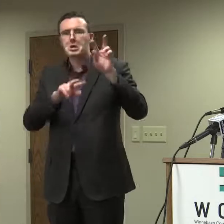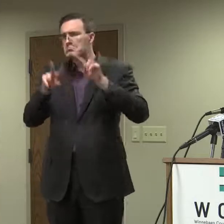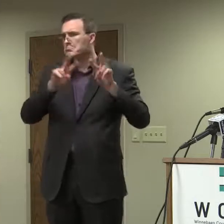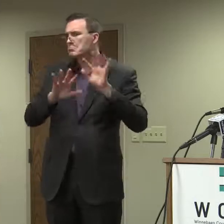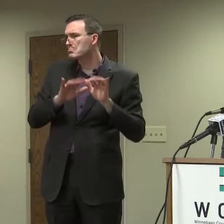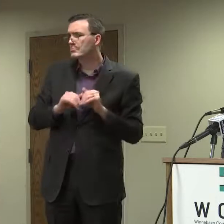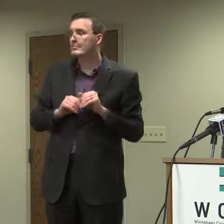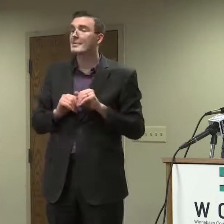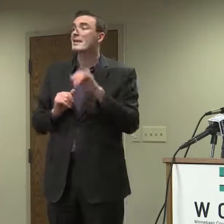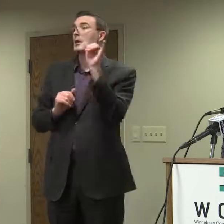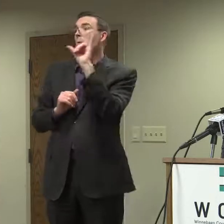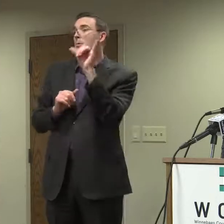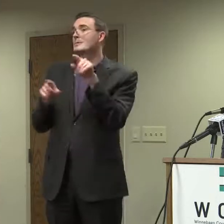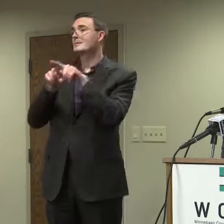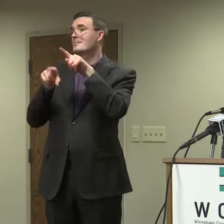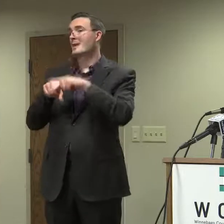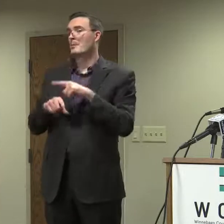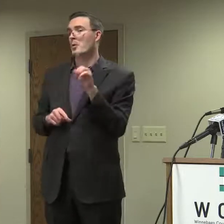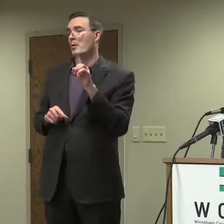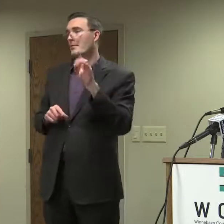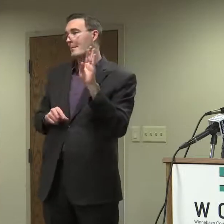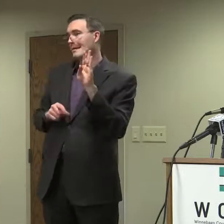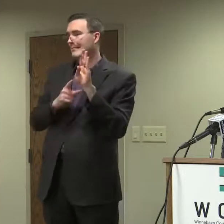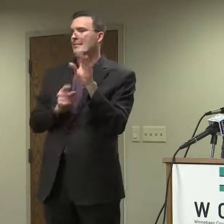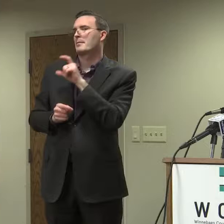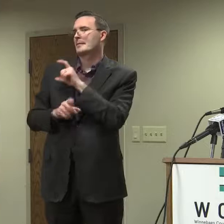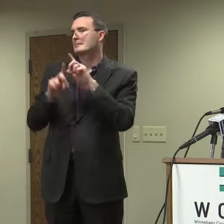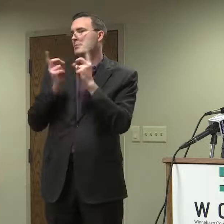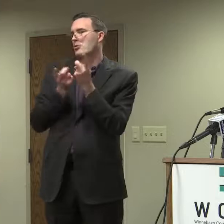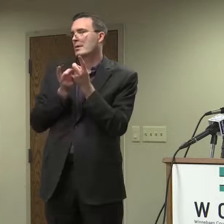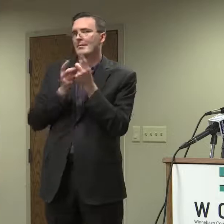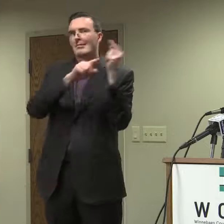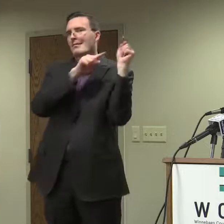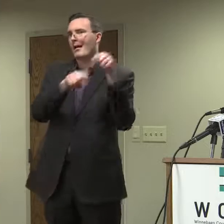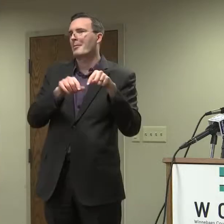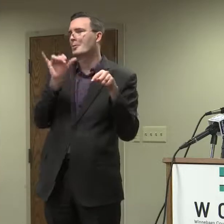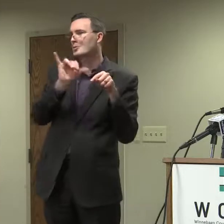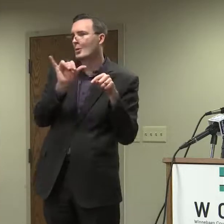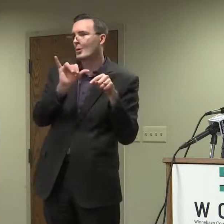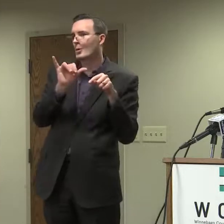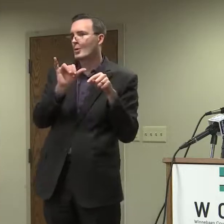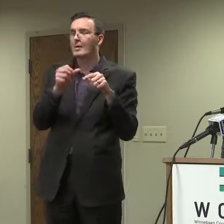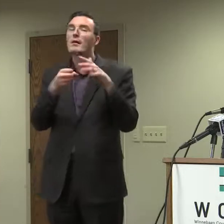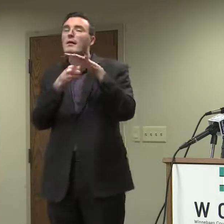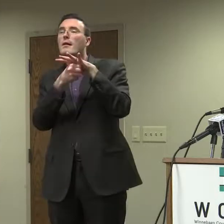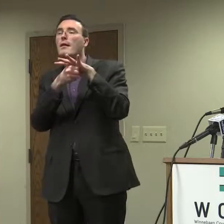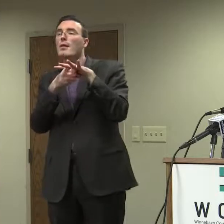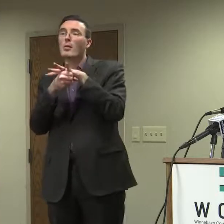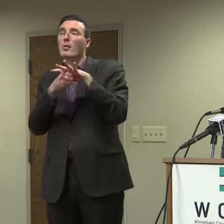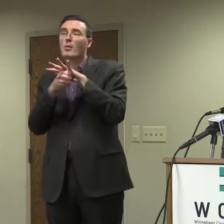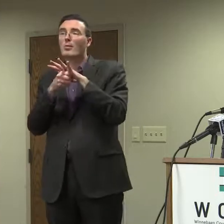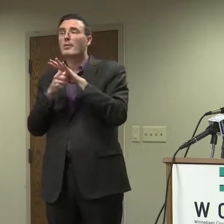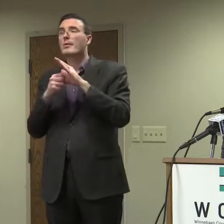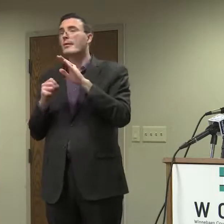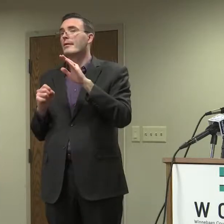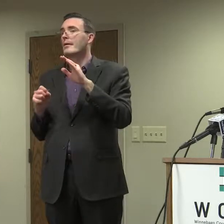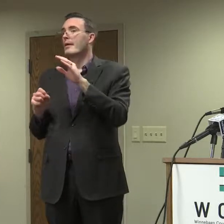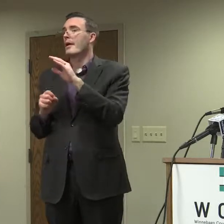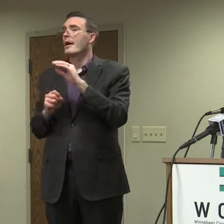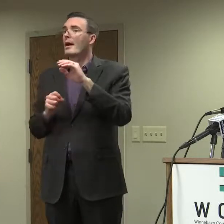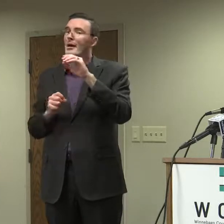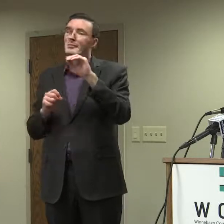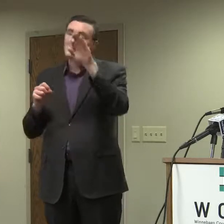other 1B people, right? Police departments that came through. Some of the local fire protection districts that are not EMS also came